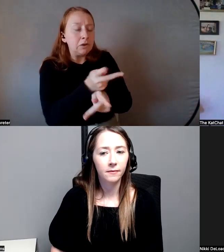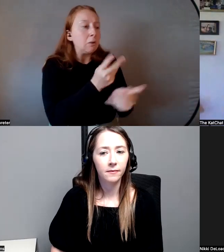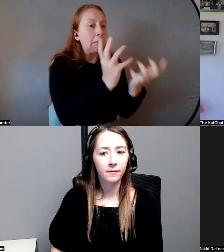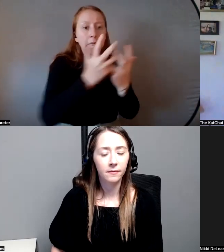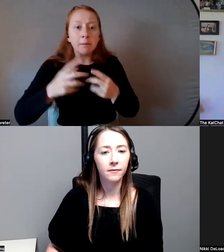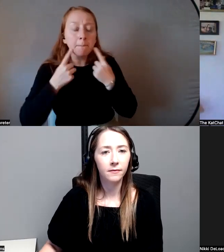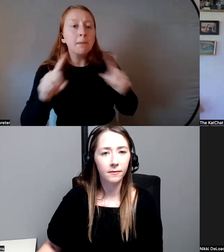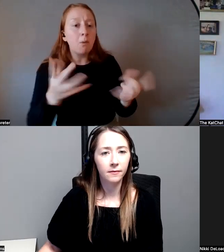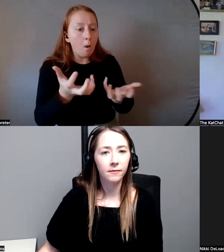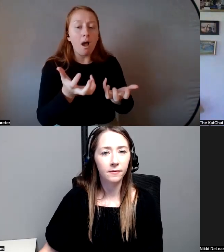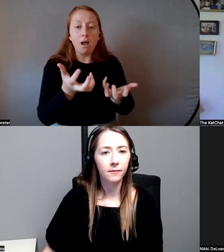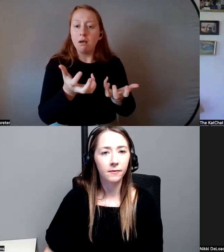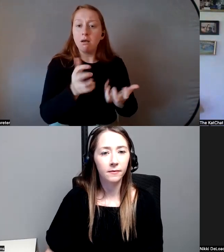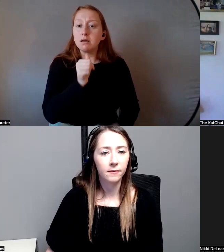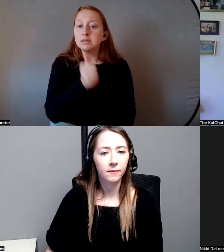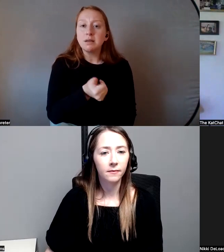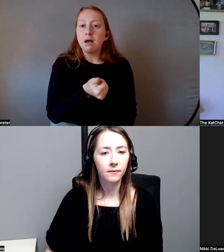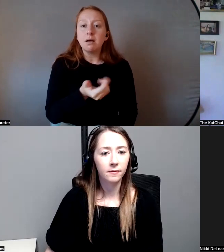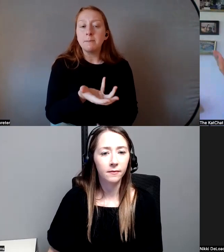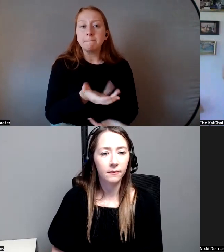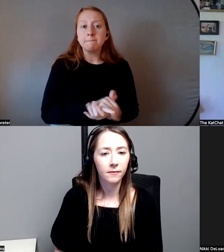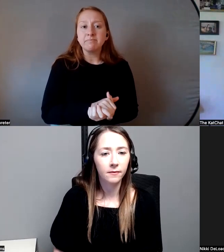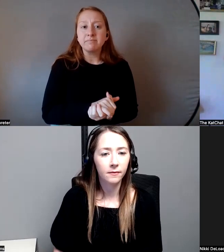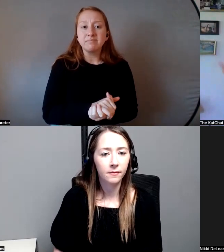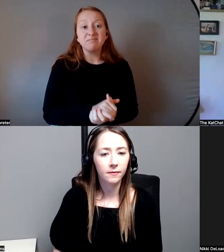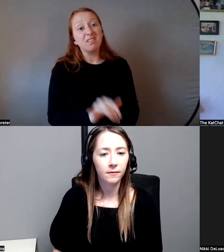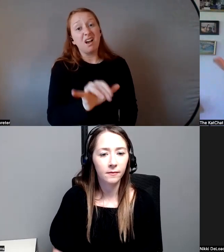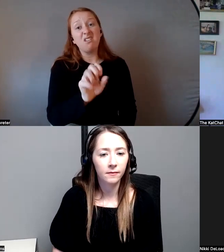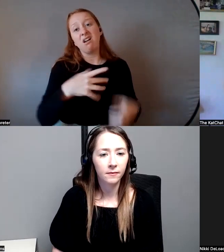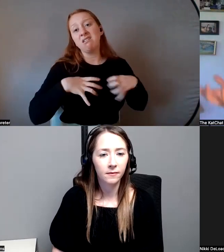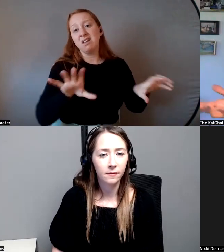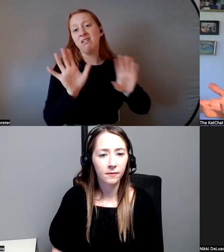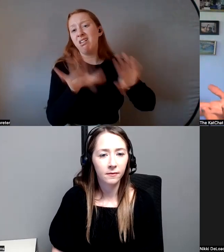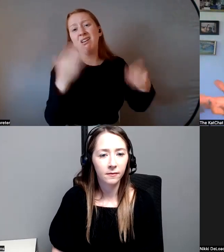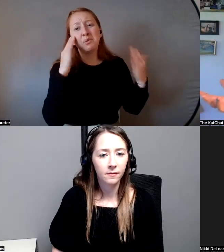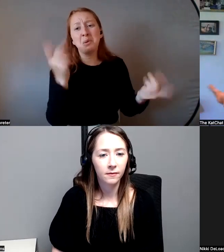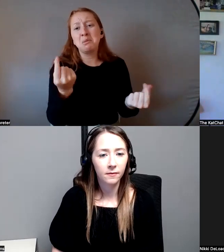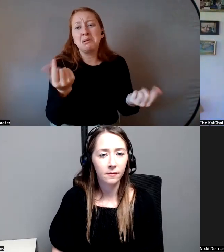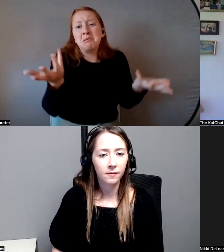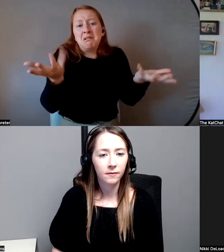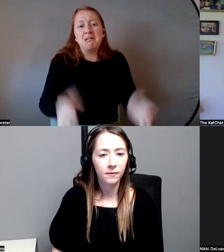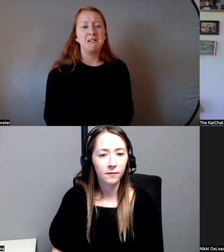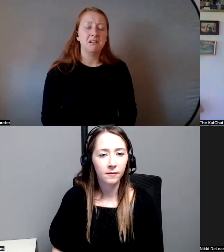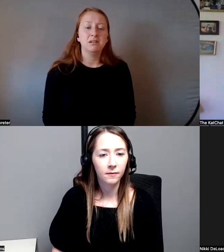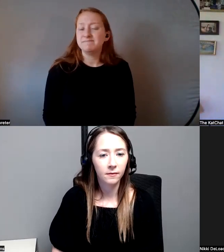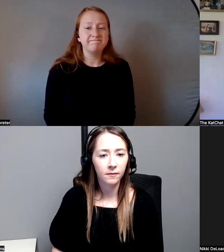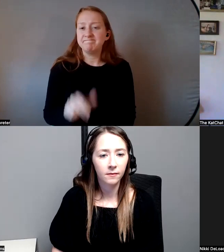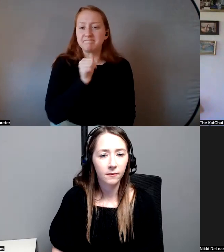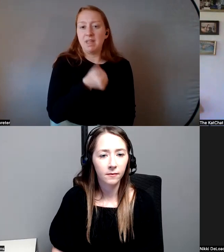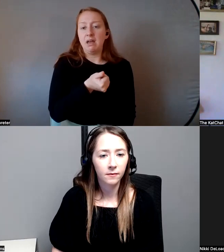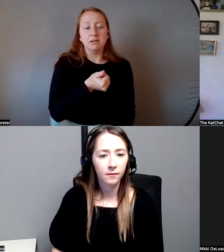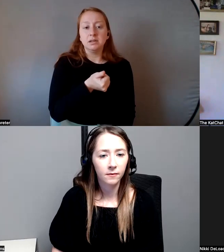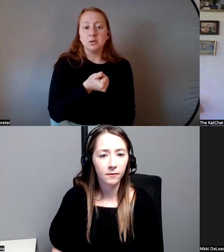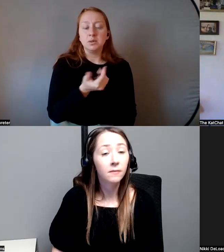them work, and not just like when you could just give up, okay, I don't know what to do with this kid, So there was a lot of good